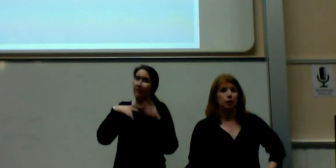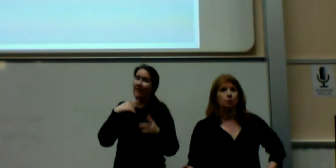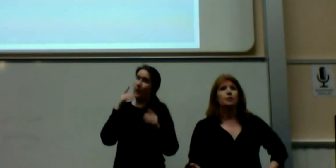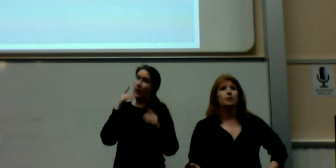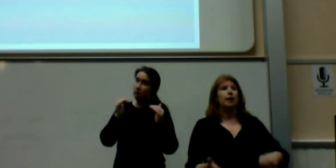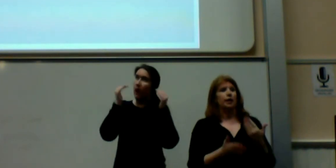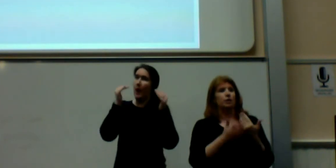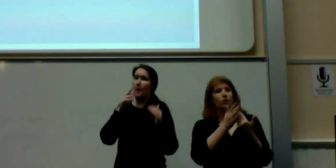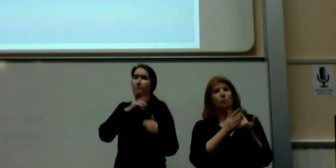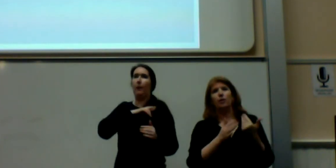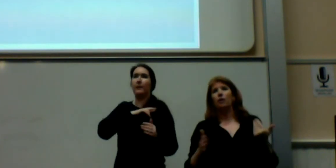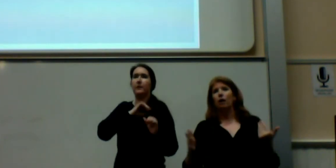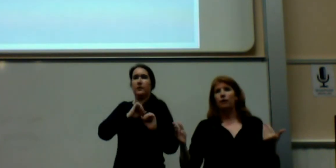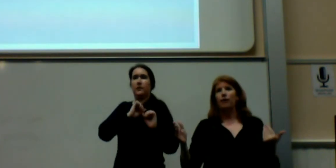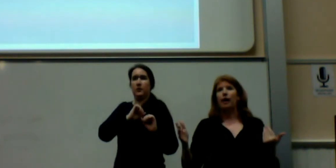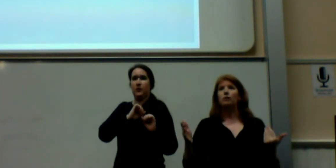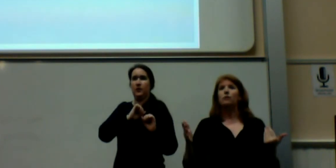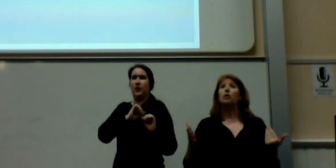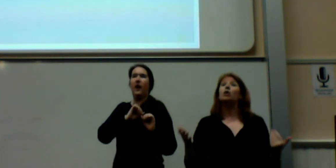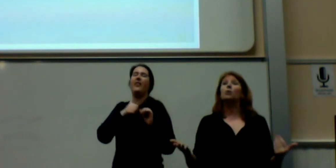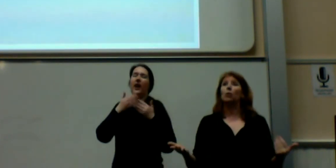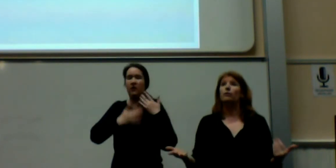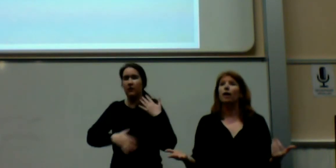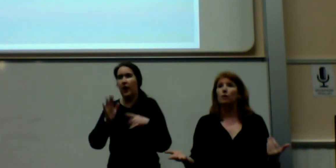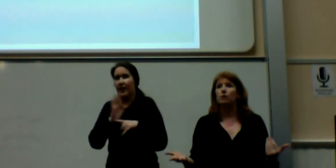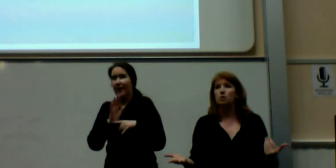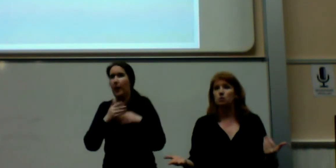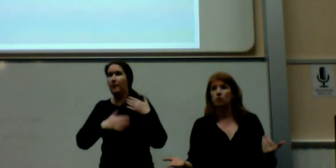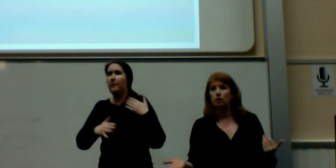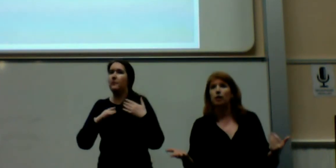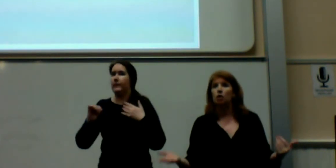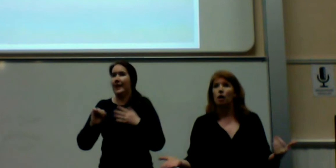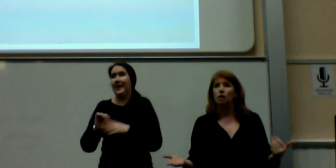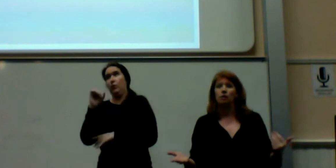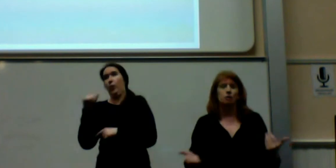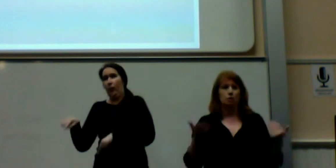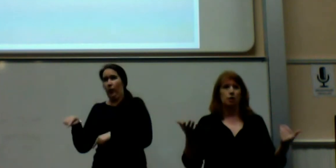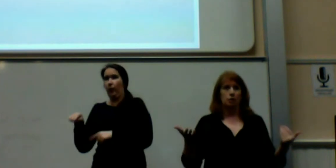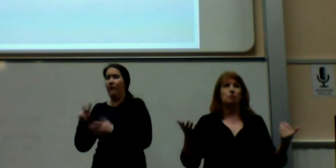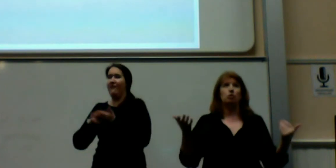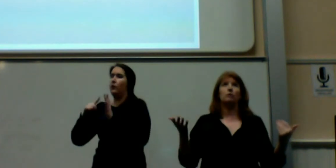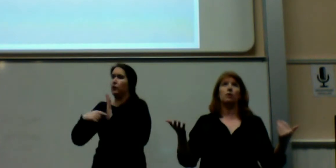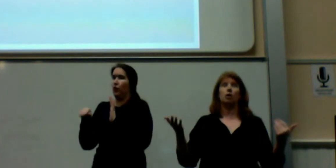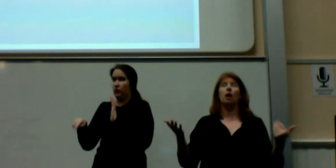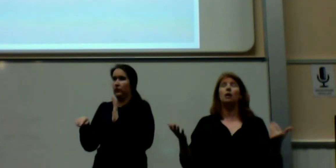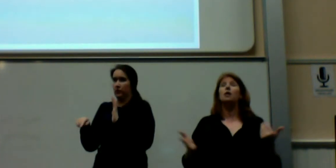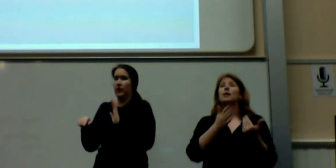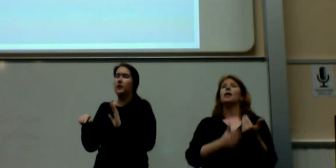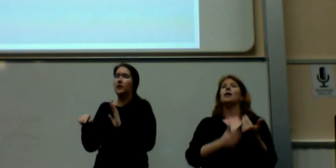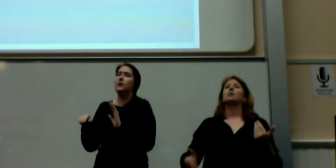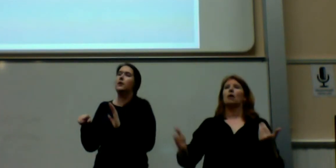higher purpose. And it's from there on that the hero of our story, Valjean, or yes, Jean Valjean, takes on a